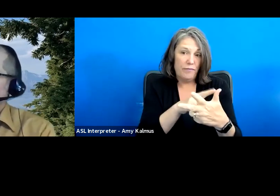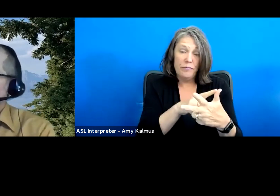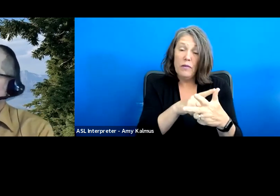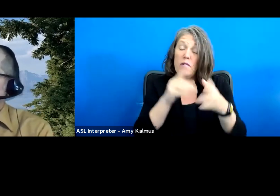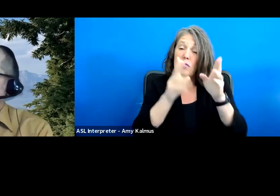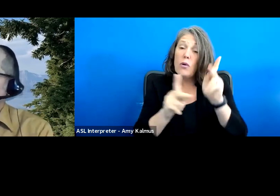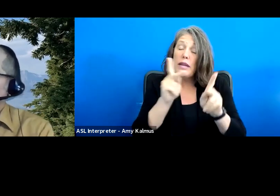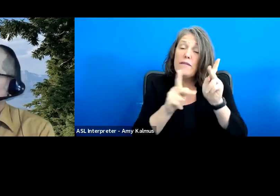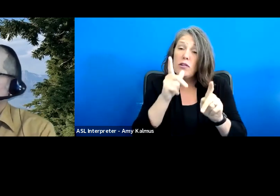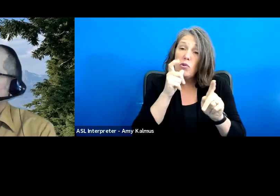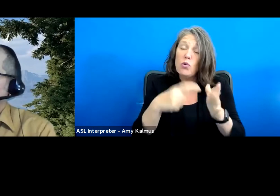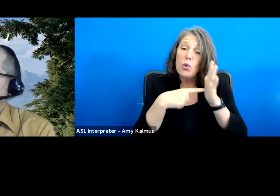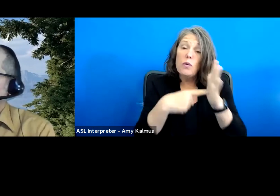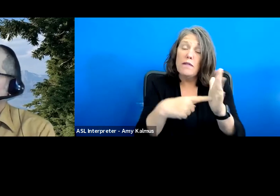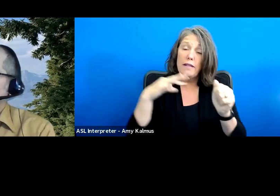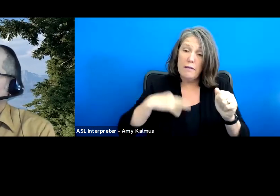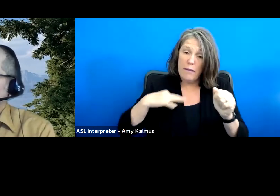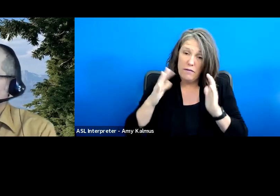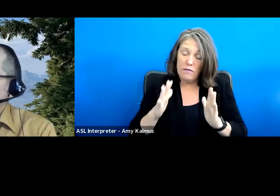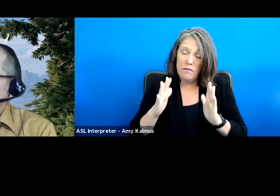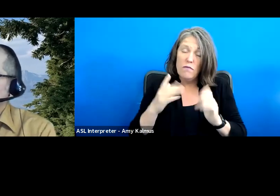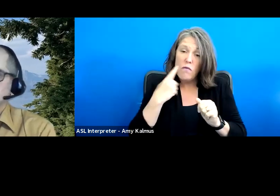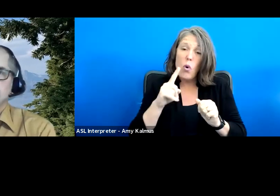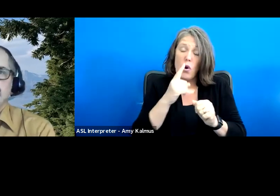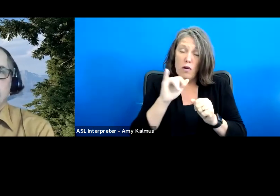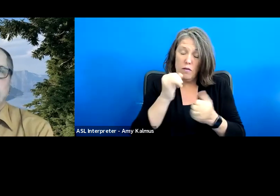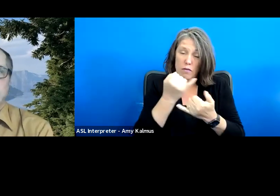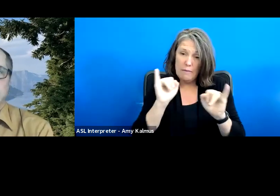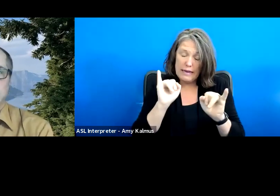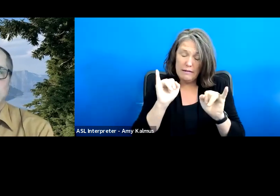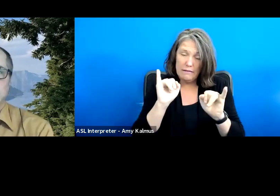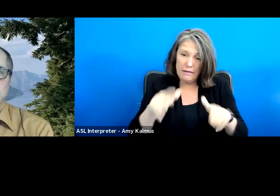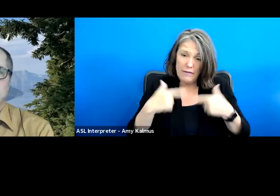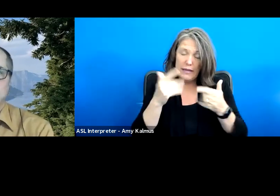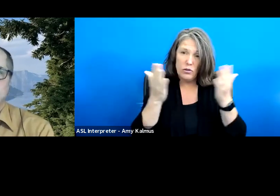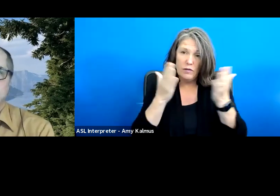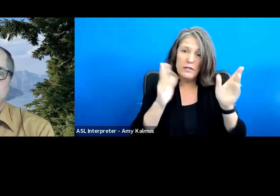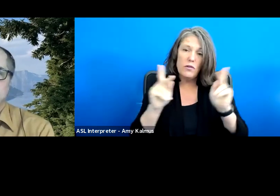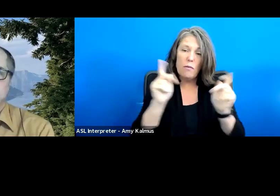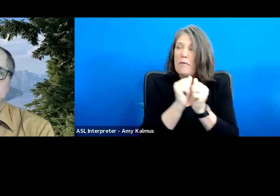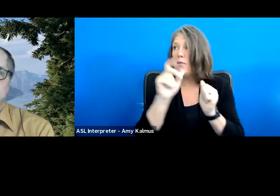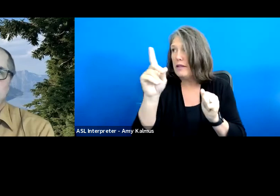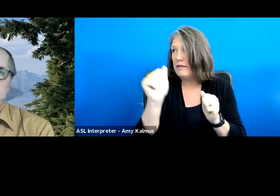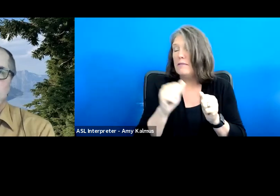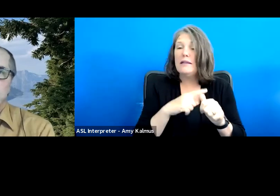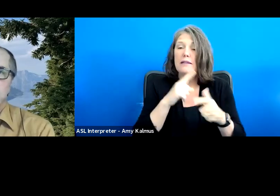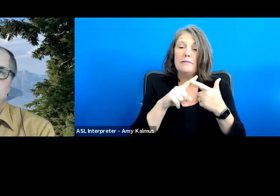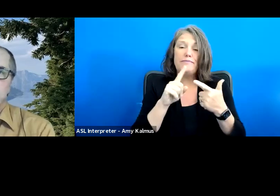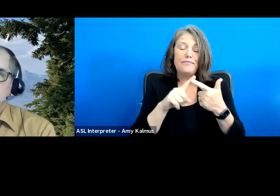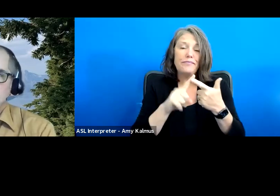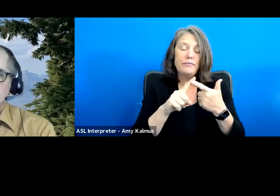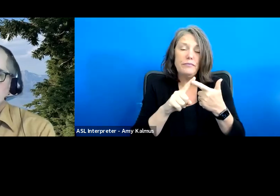reflect the beneficiaries of independent living services, so persons with disabilities,